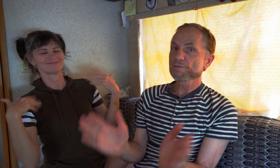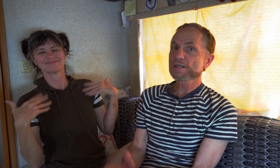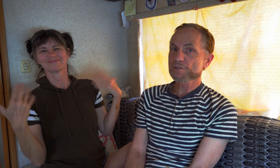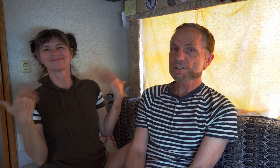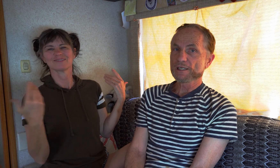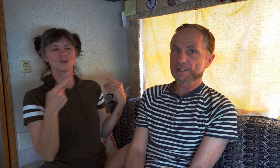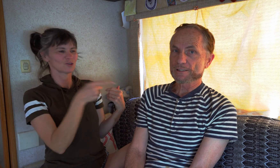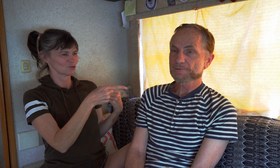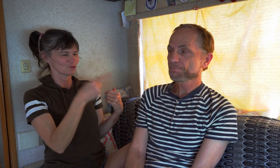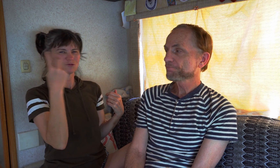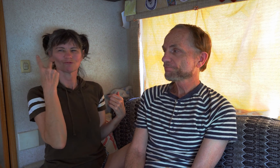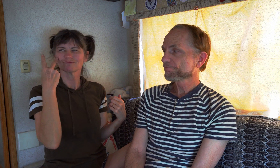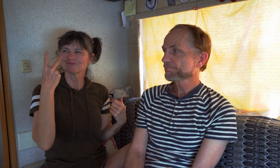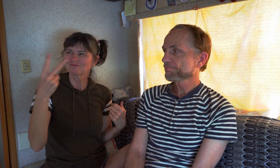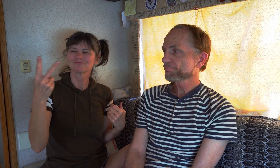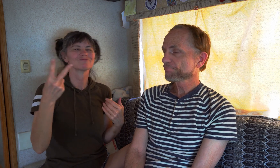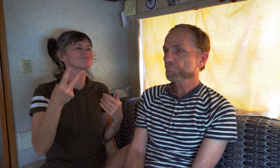clothes you have ever seen.